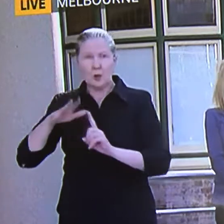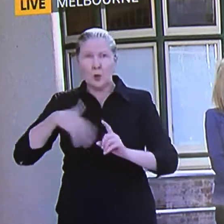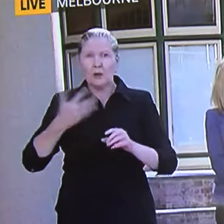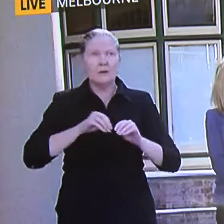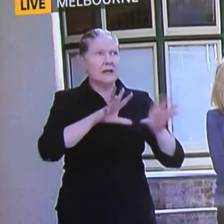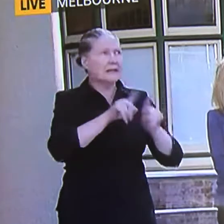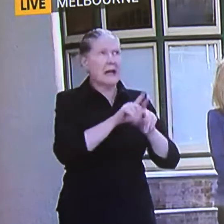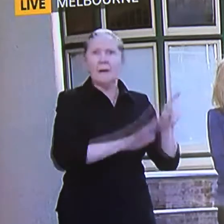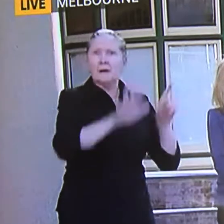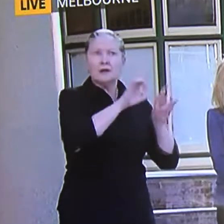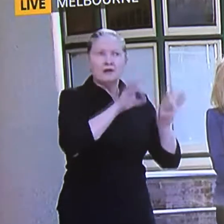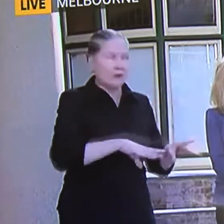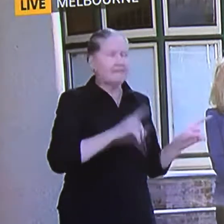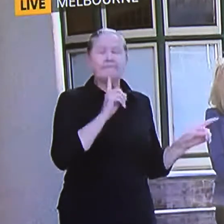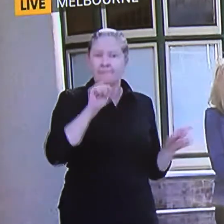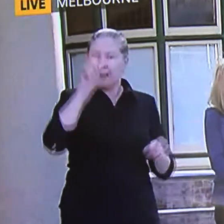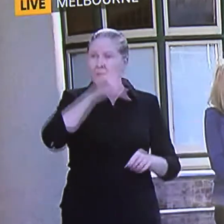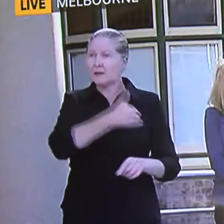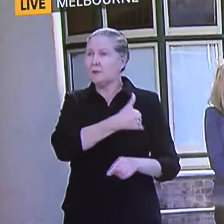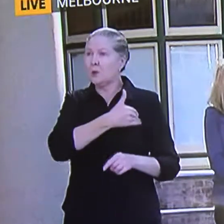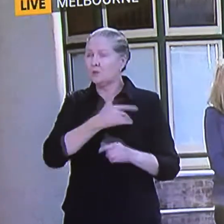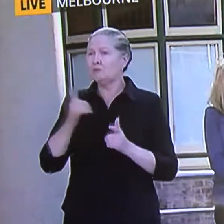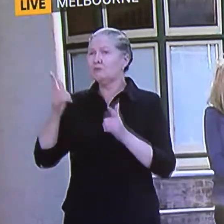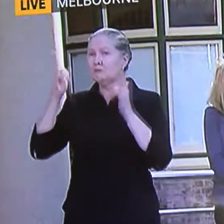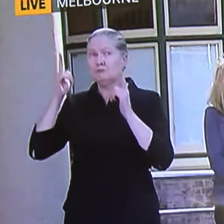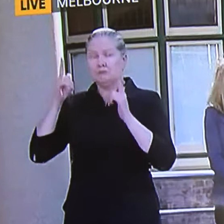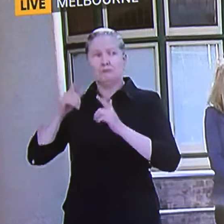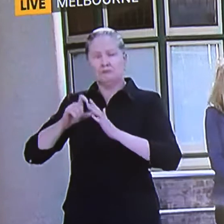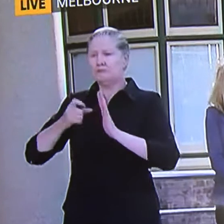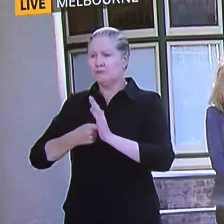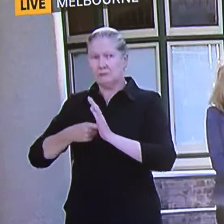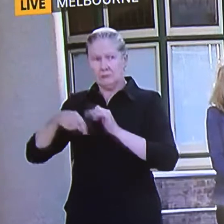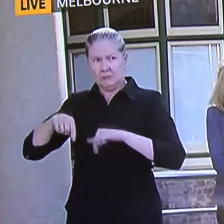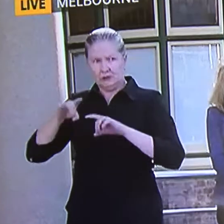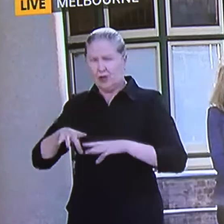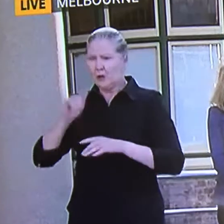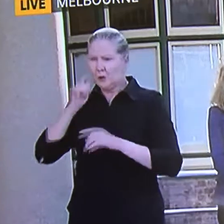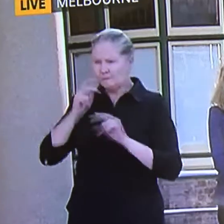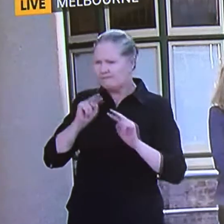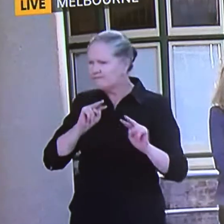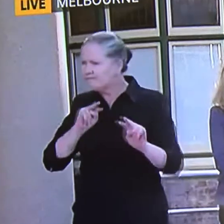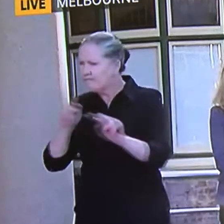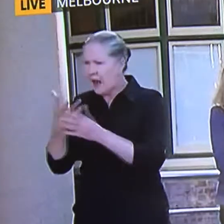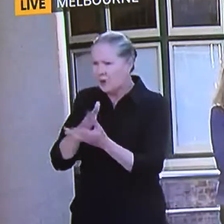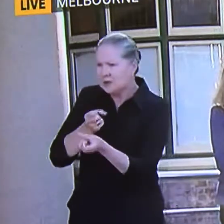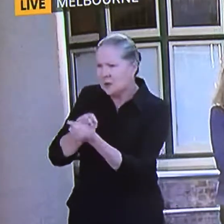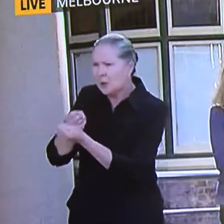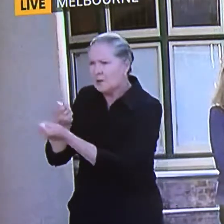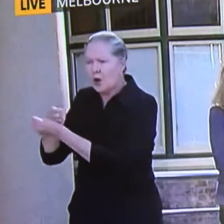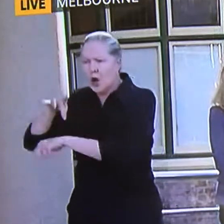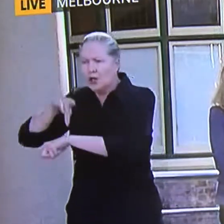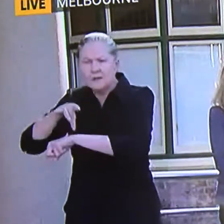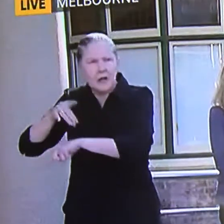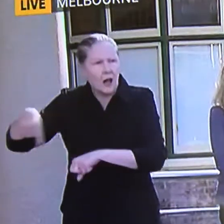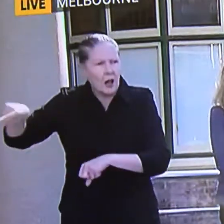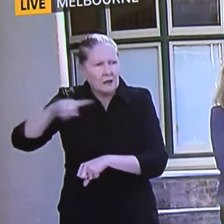Yes, with the Chief Medical Officer this morning, we were monitoring and focusing on the support for hospitals. I will say this, that I've